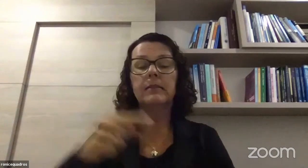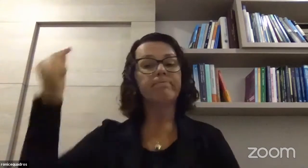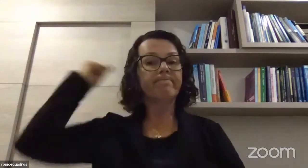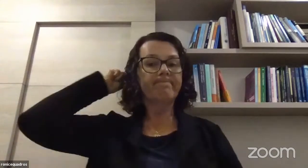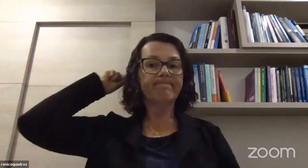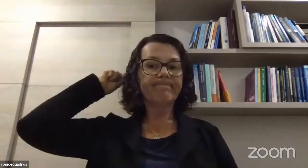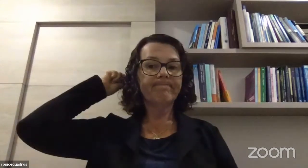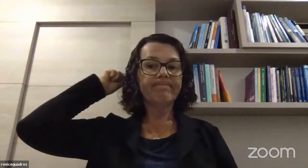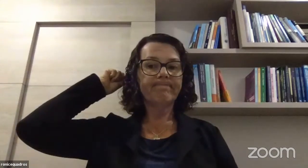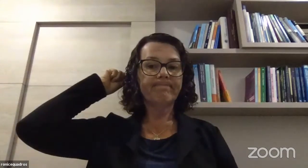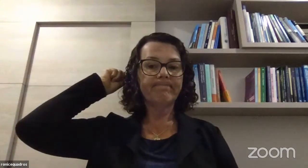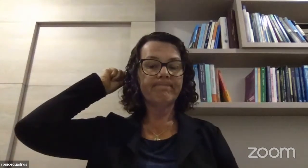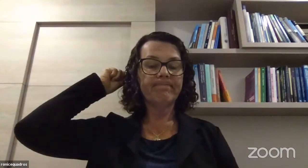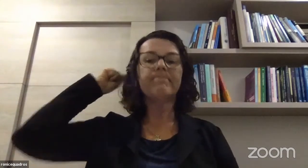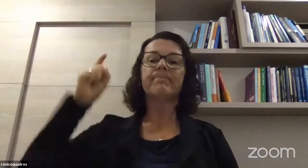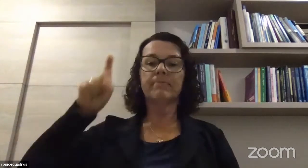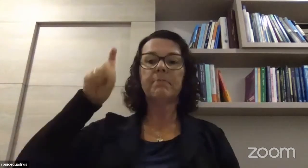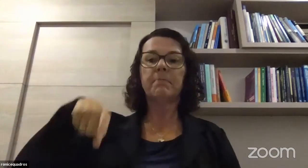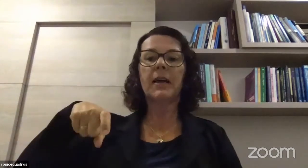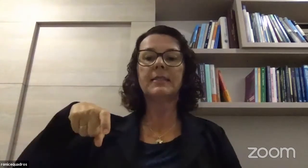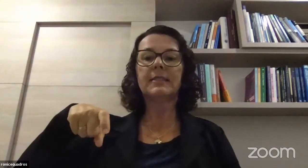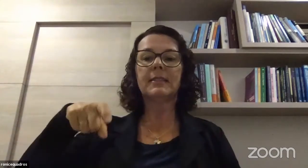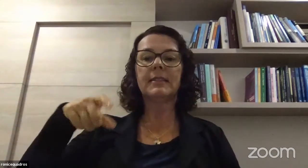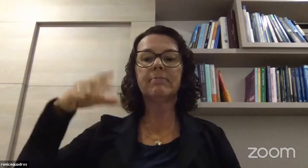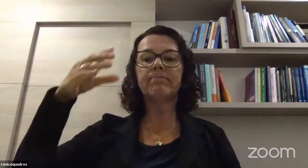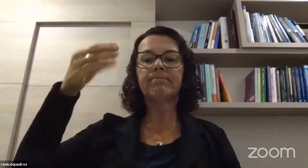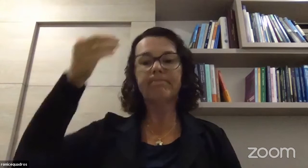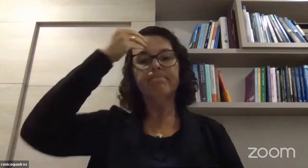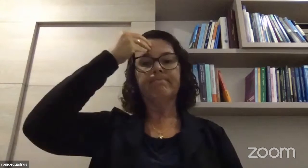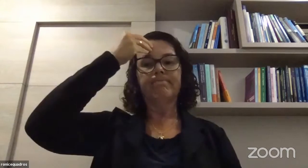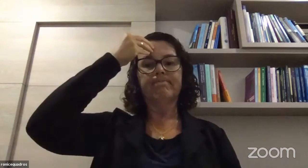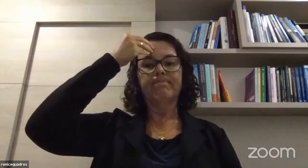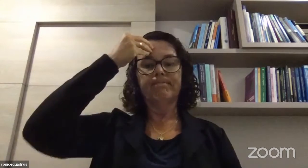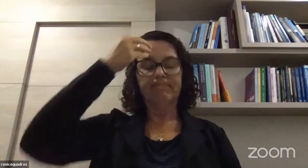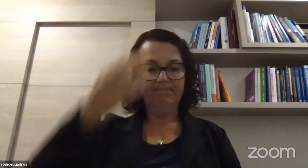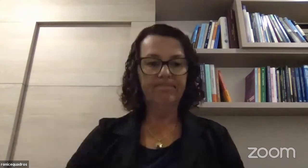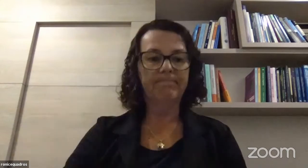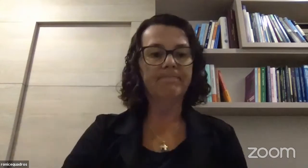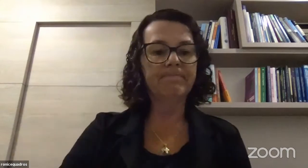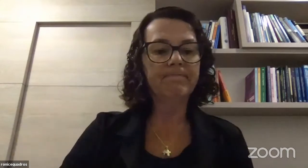as researchers to keep them in mind